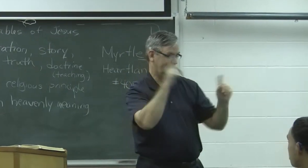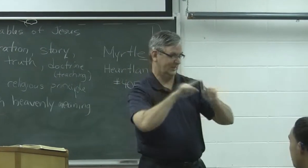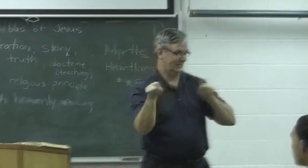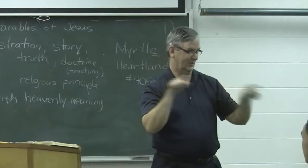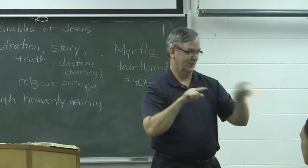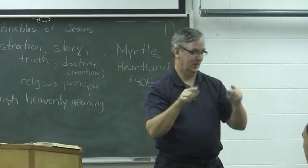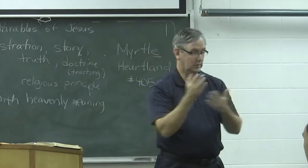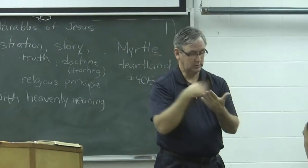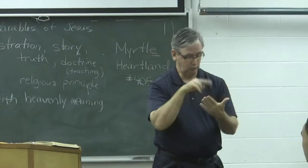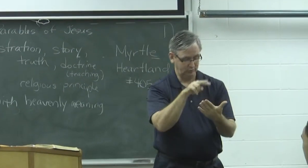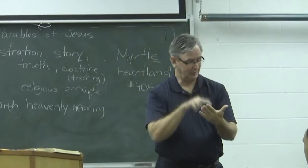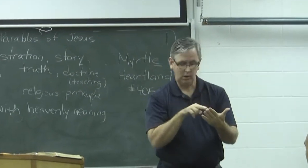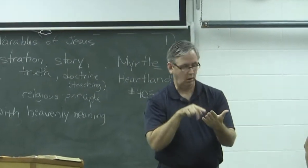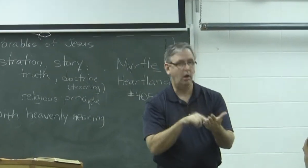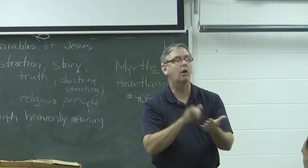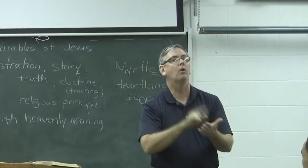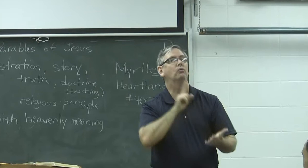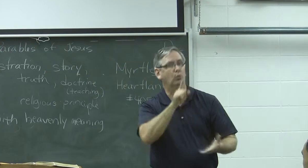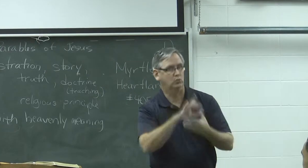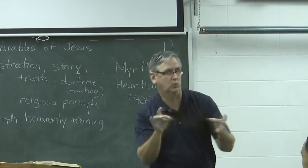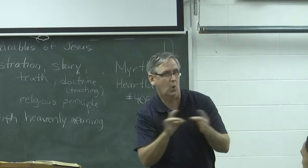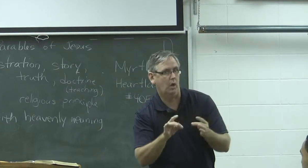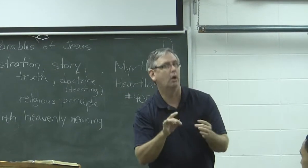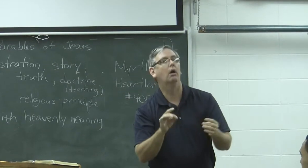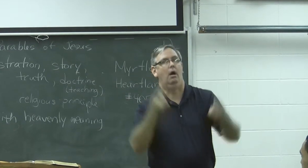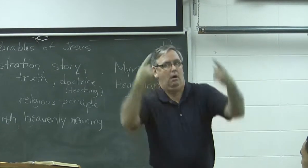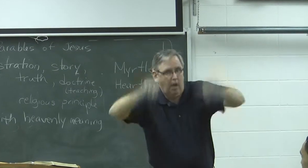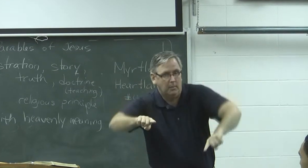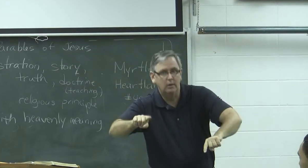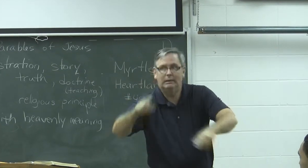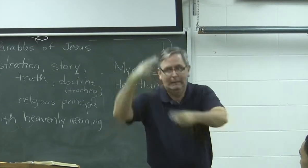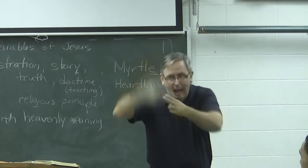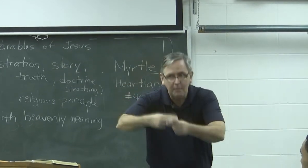story. So you can't read, you have to be careful what you read.